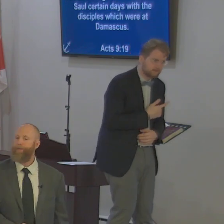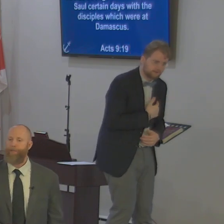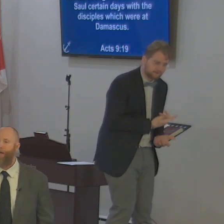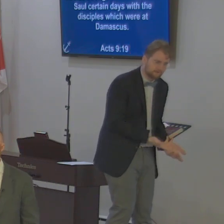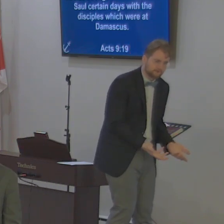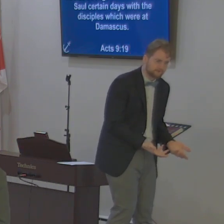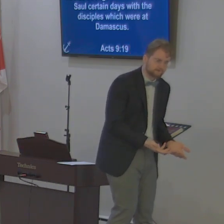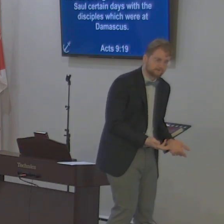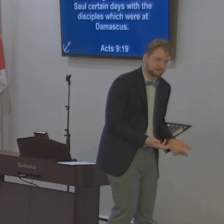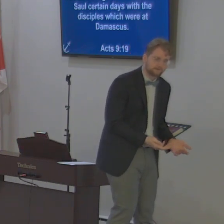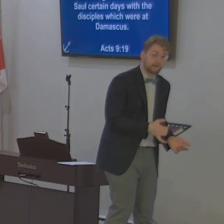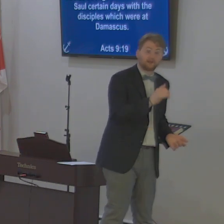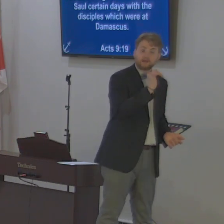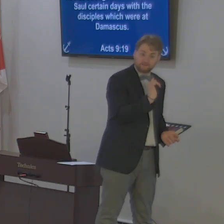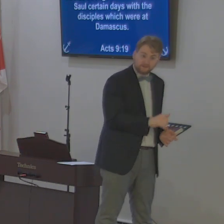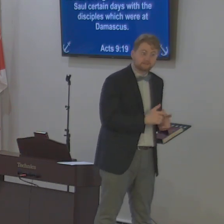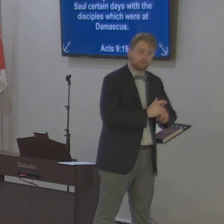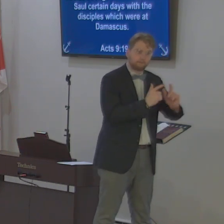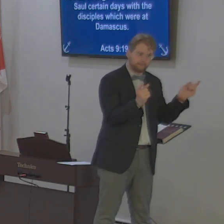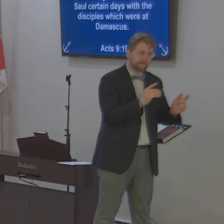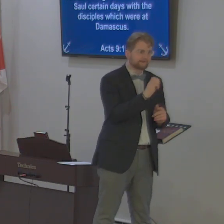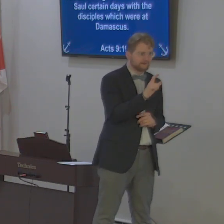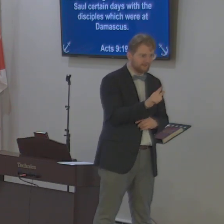Now, this has got to be a big deal to Saul.